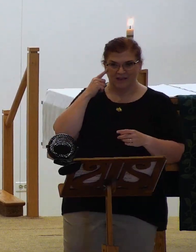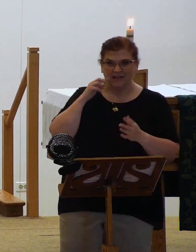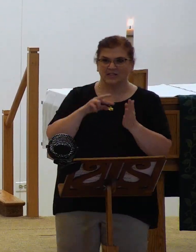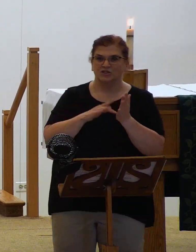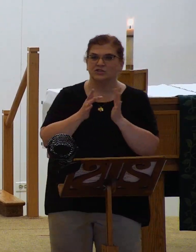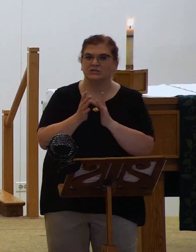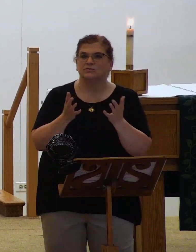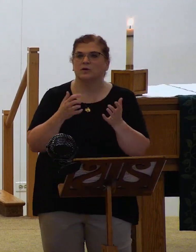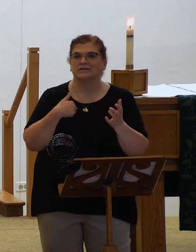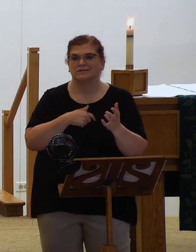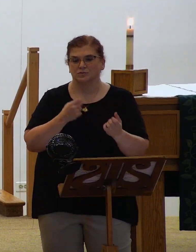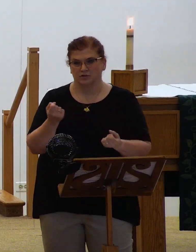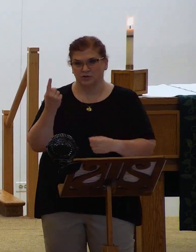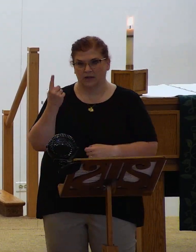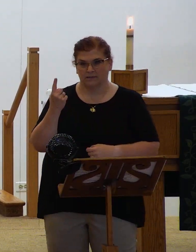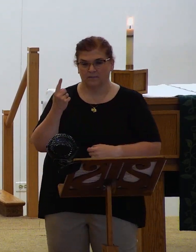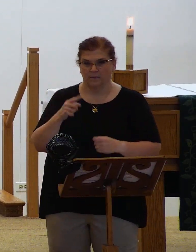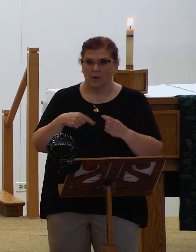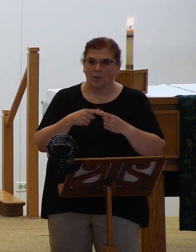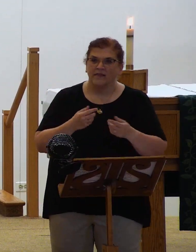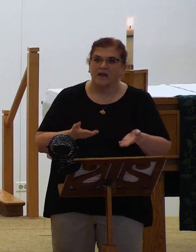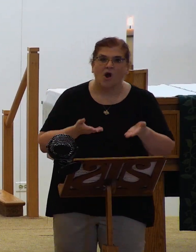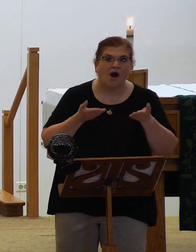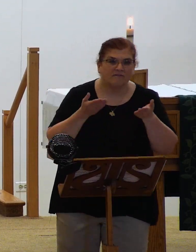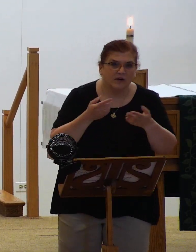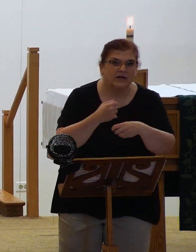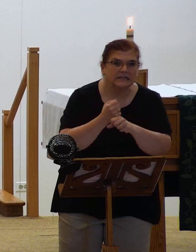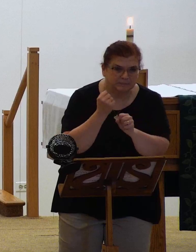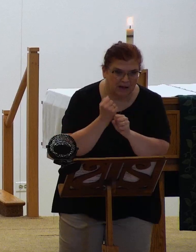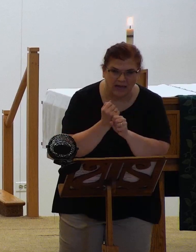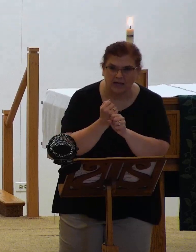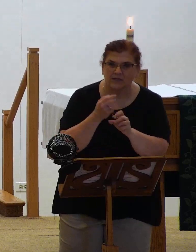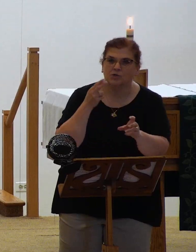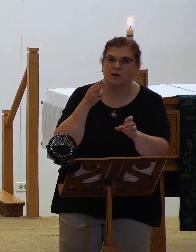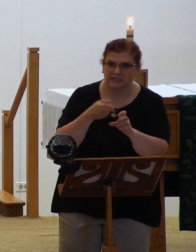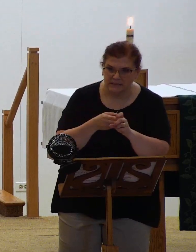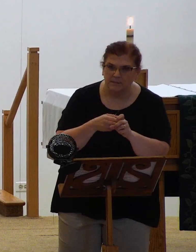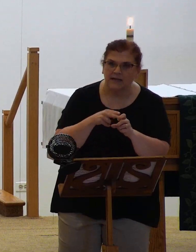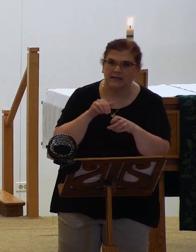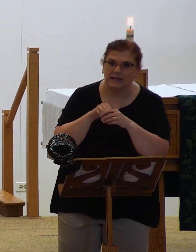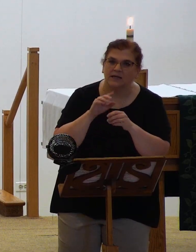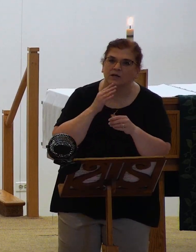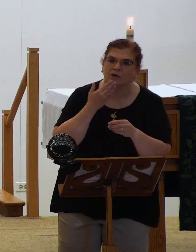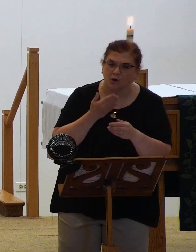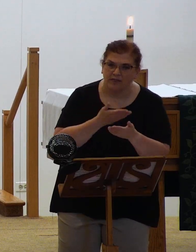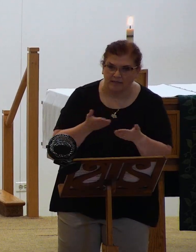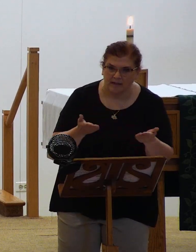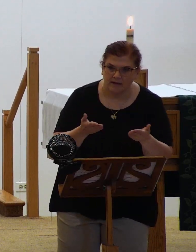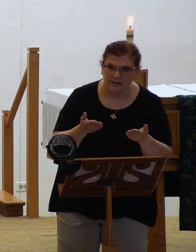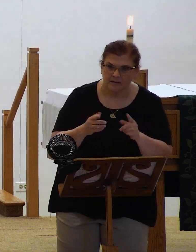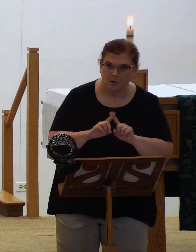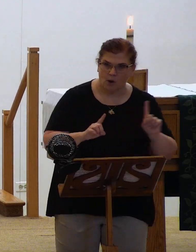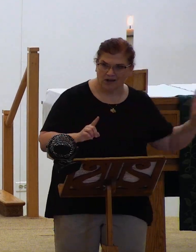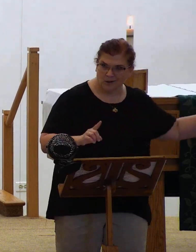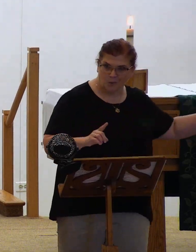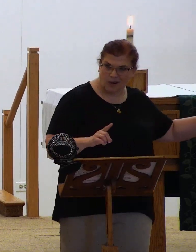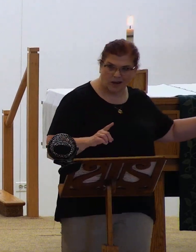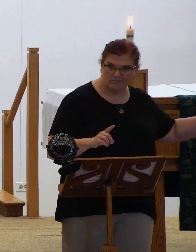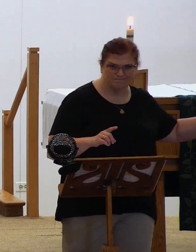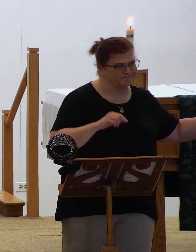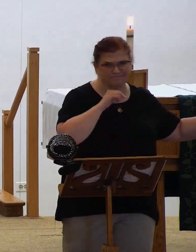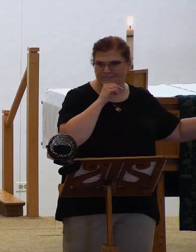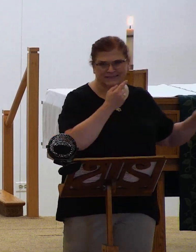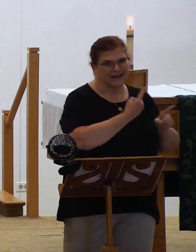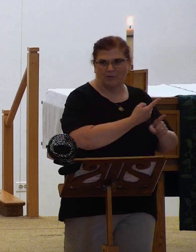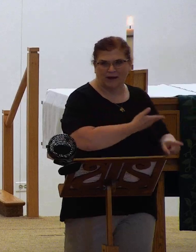understand. When the offer is made to take part in a good thing, walking away from it is not the